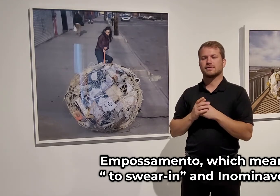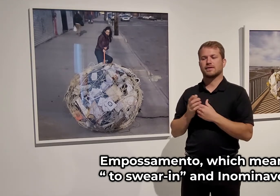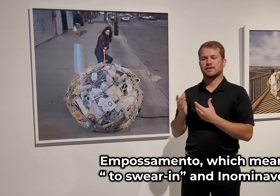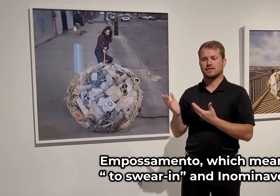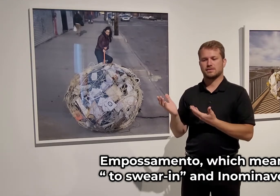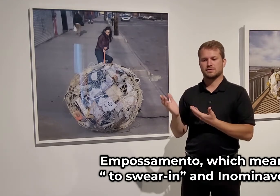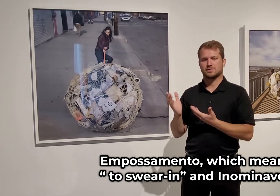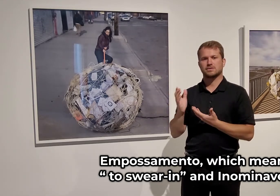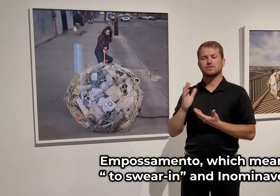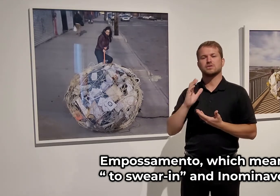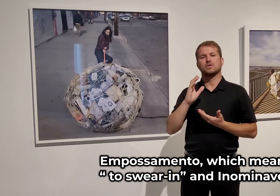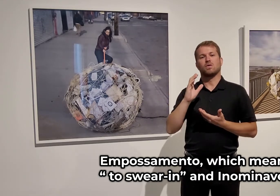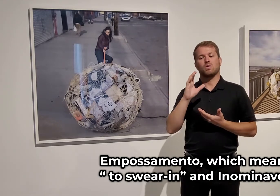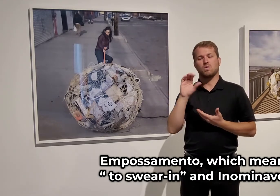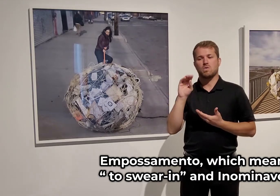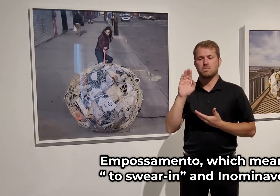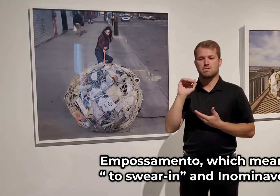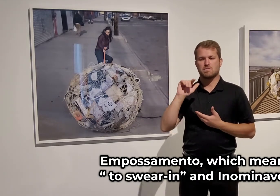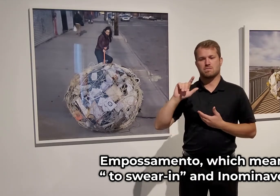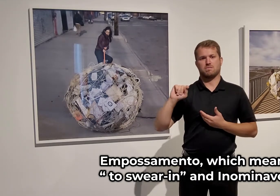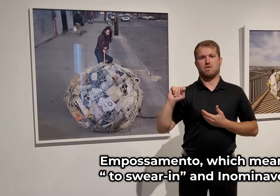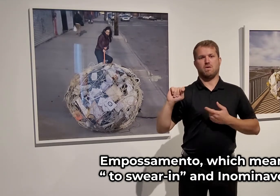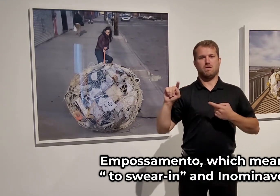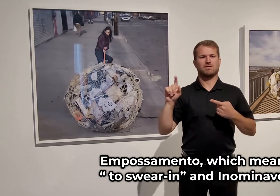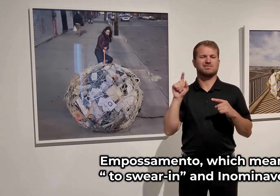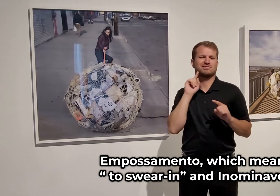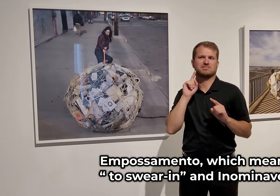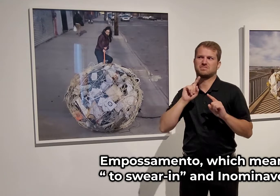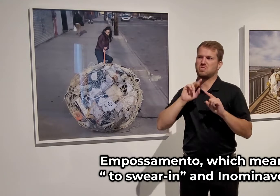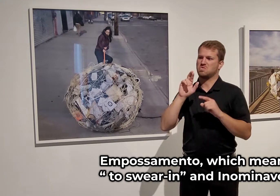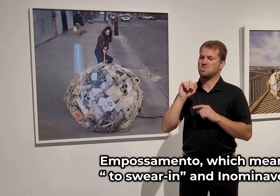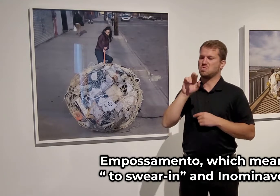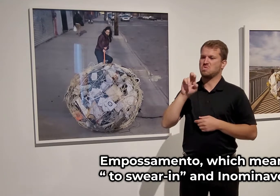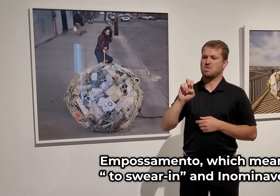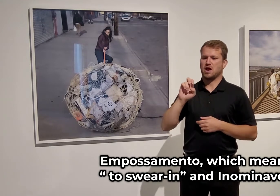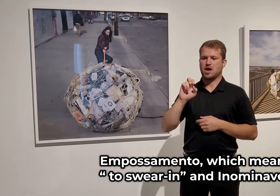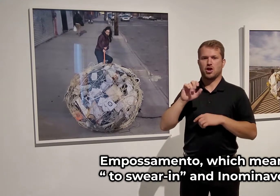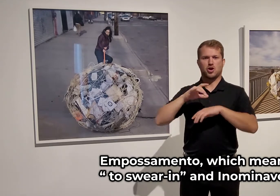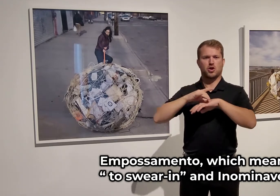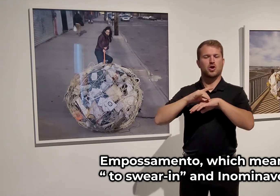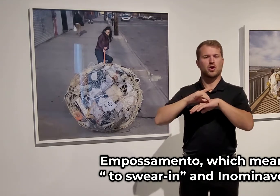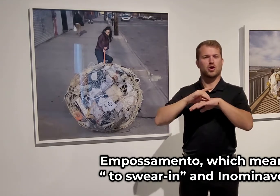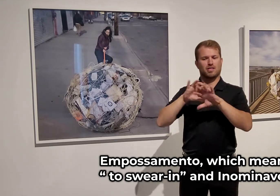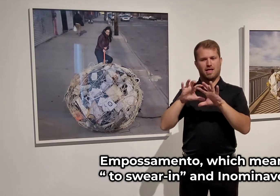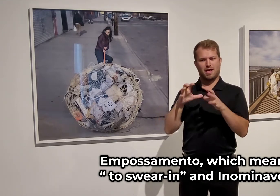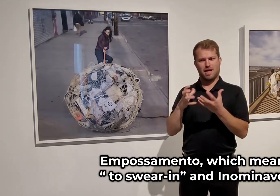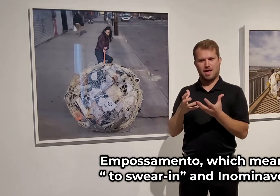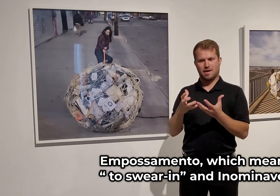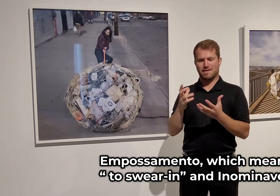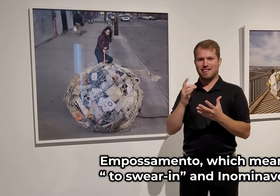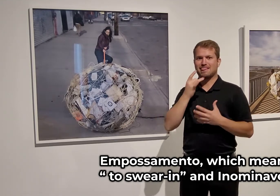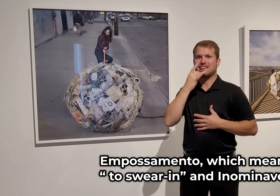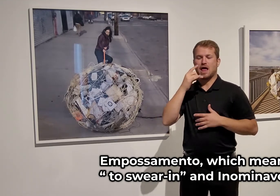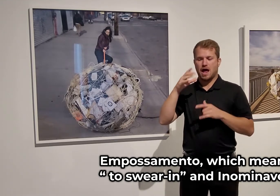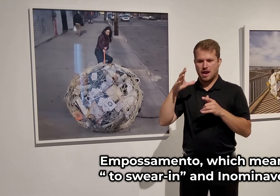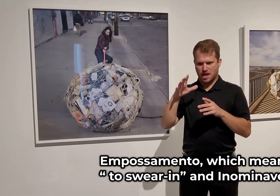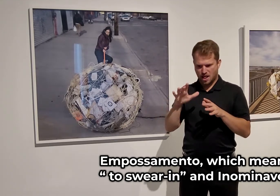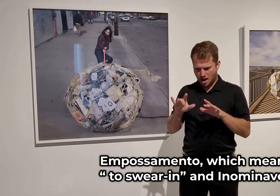and Cobalt and the Rare Earth Elements in a Light, Medium, Tactile Vehicle and My Camera focus on